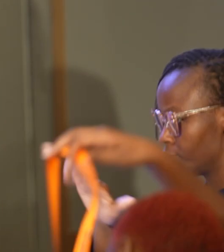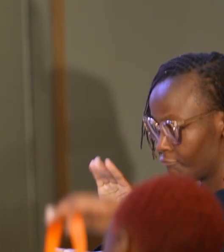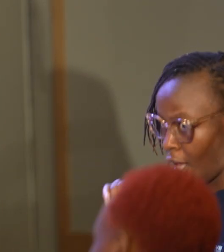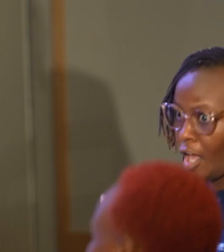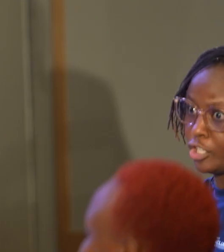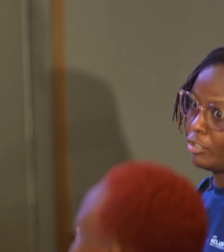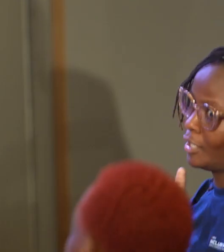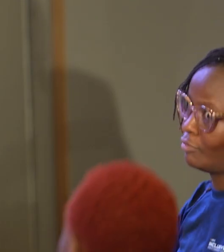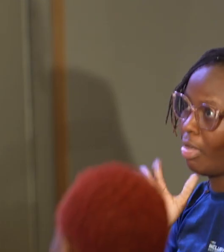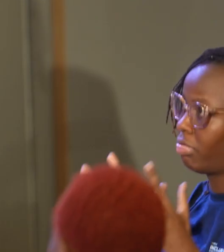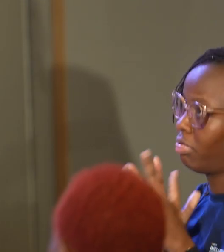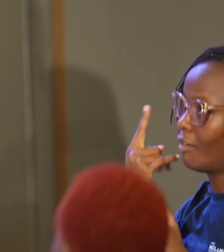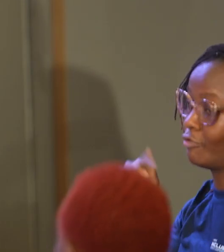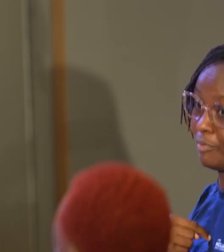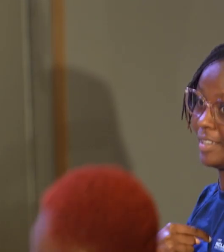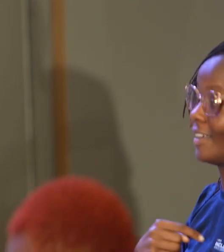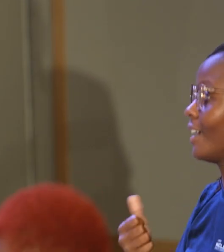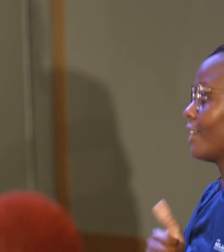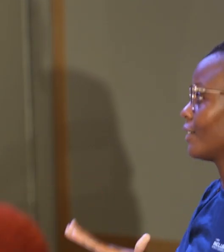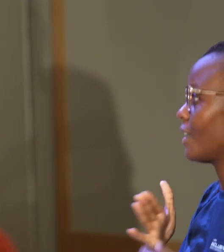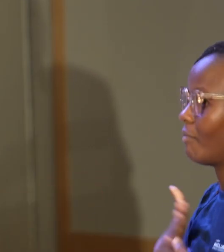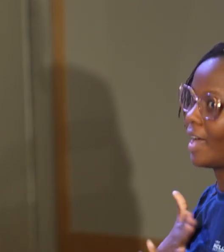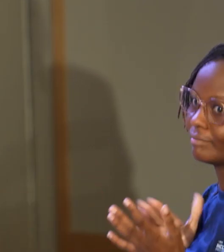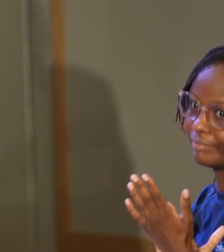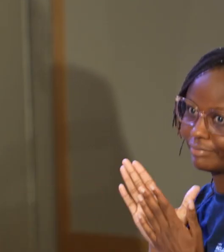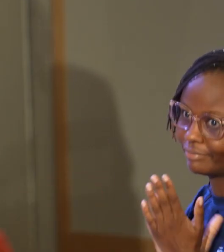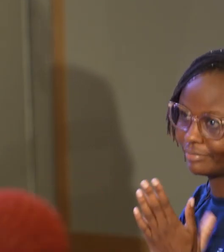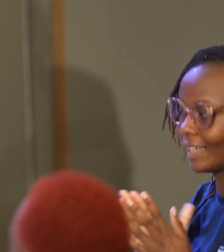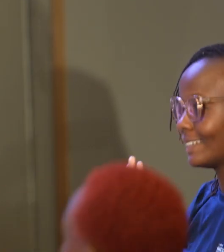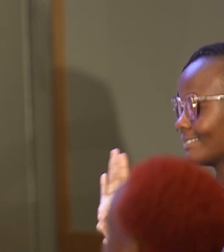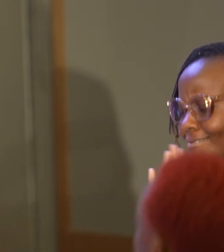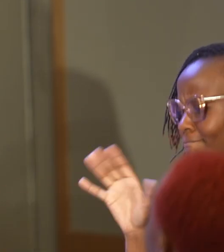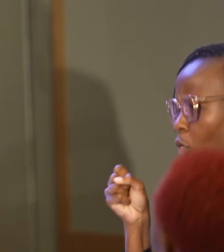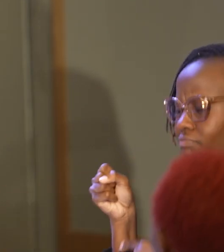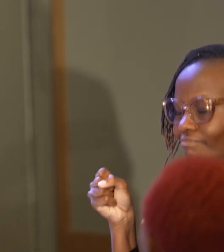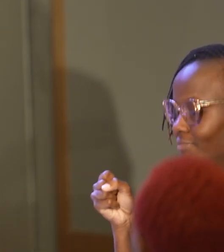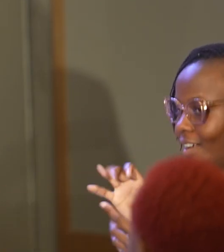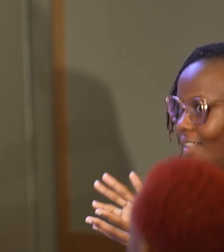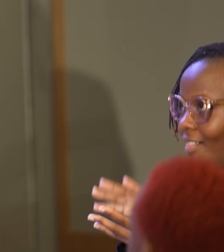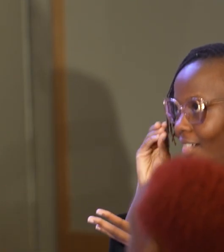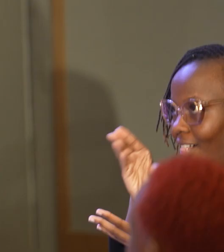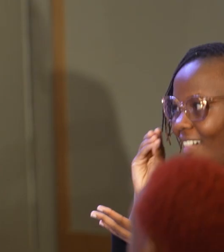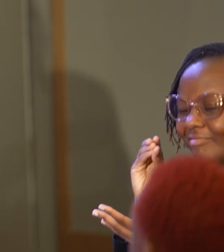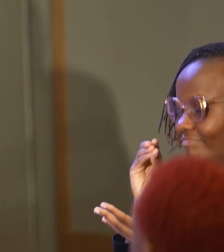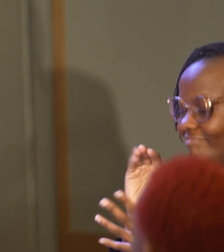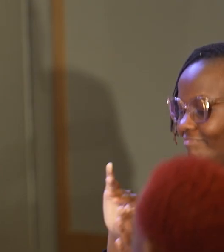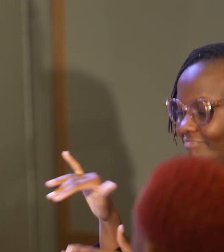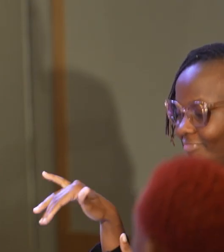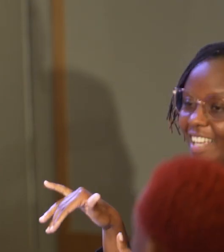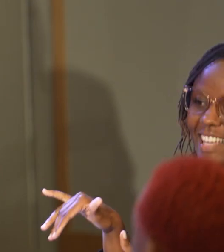you. She had the passion to stop learning other courses and